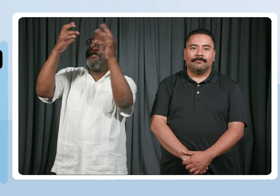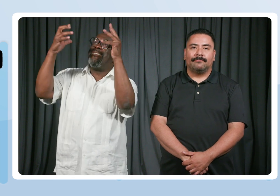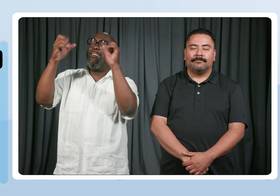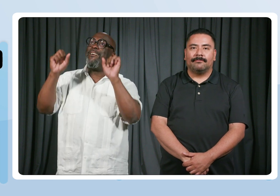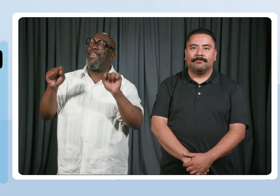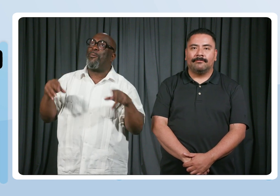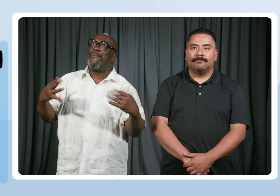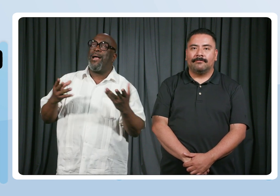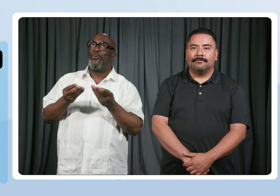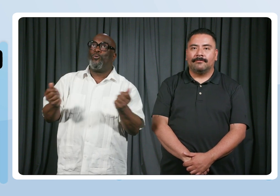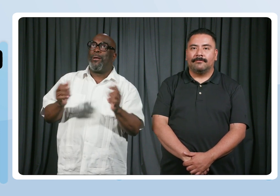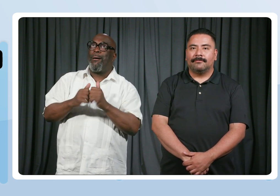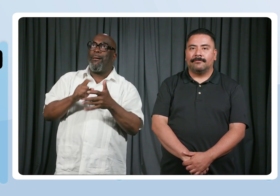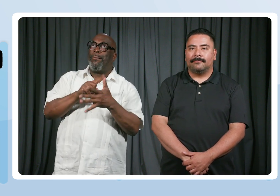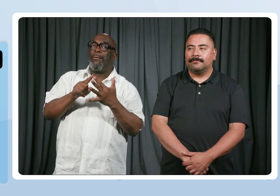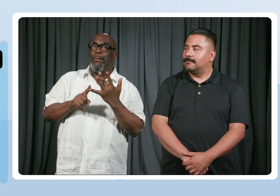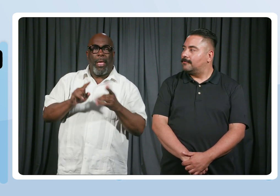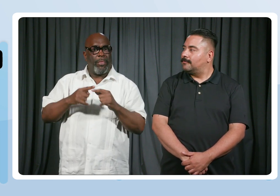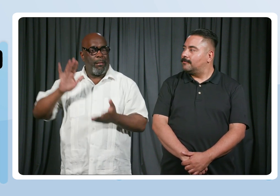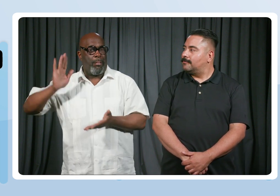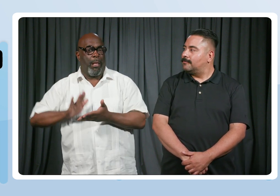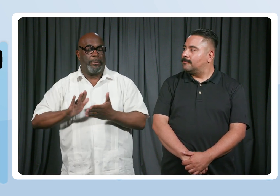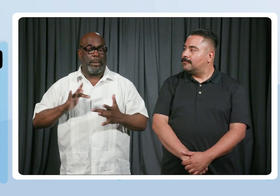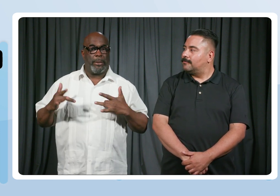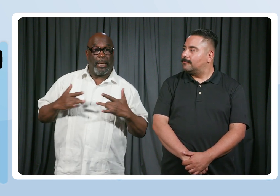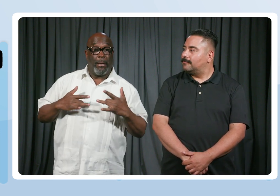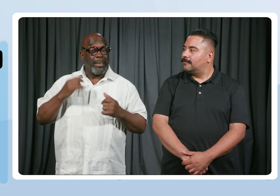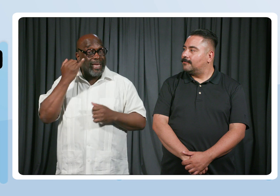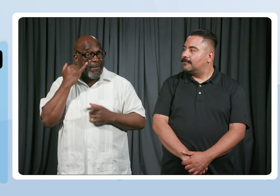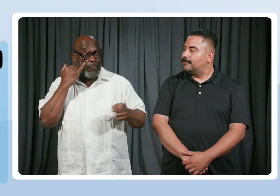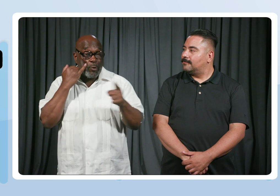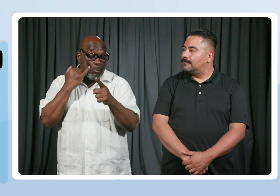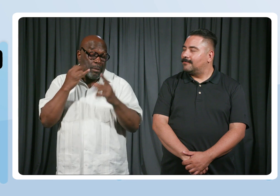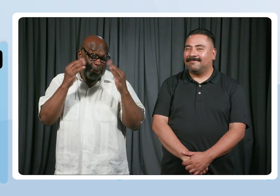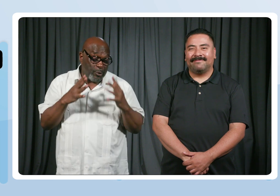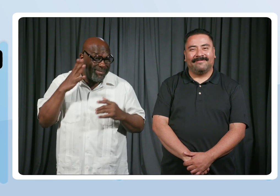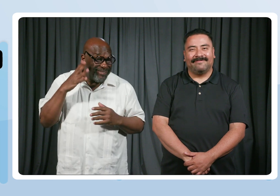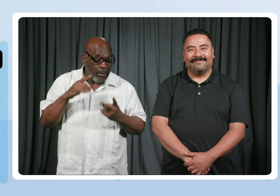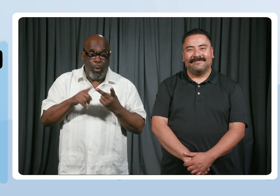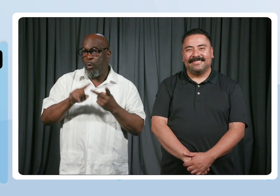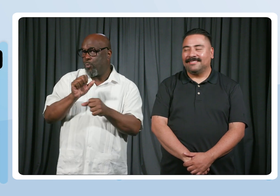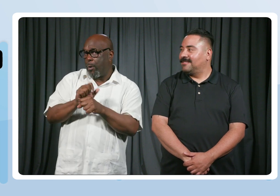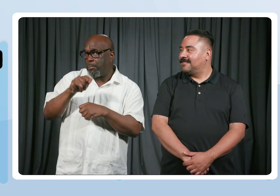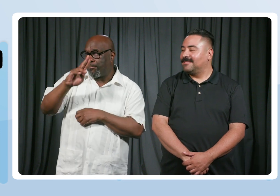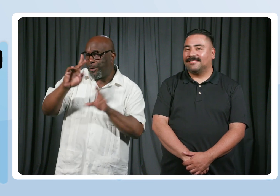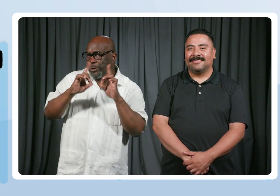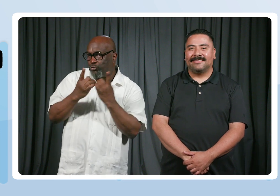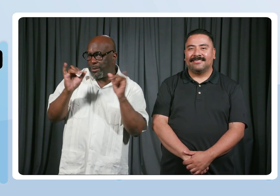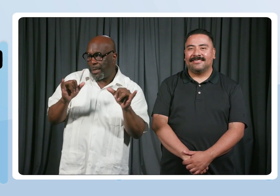and they become less intimidated. Because, if you've been a teacher like some of us at this table have, or you've worked in the park district like some of us